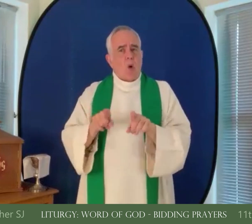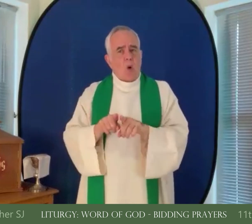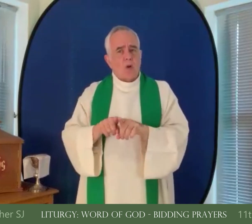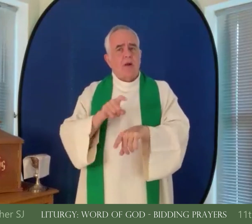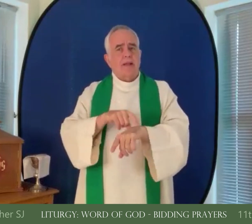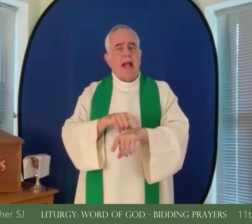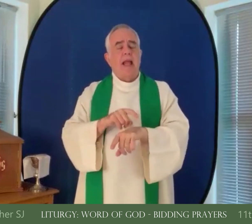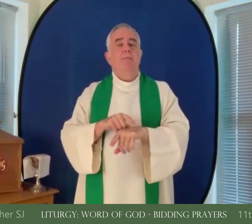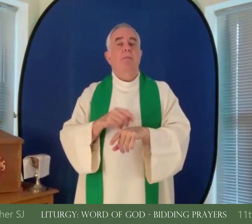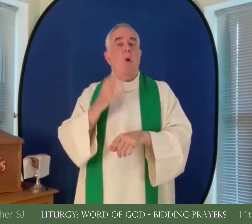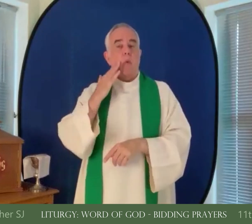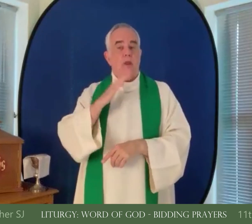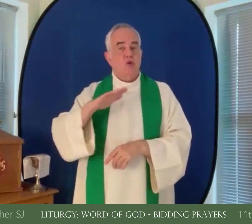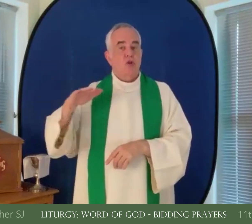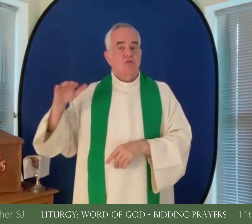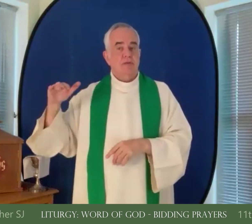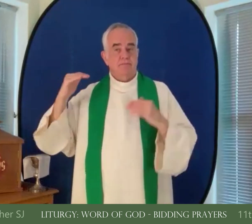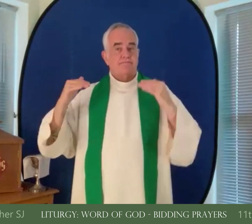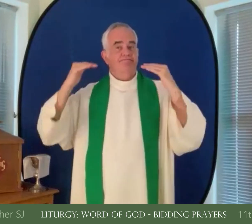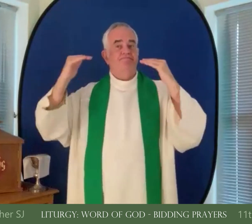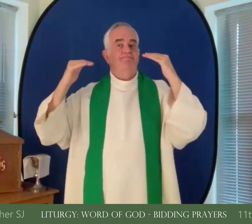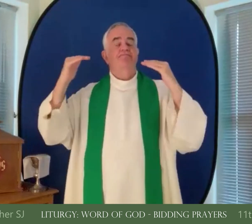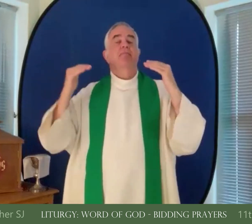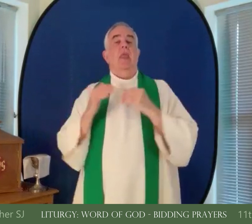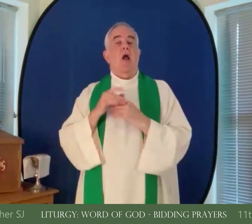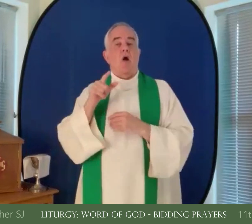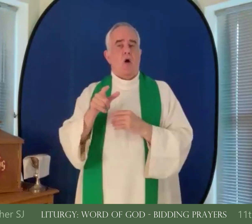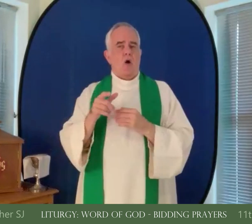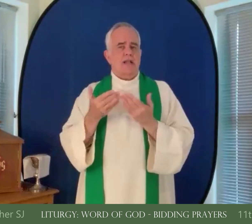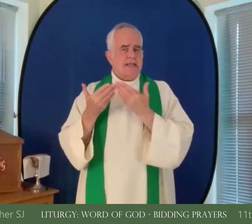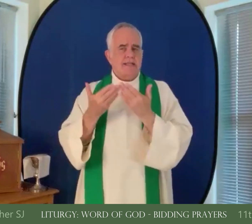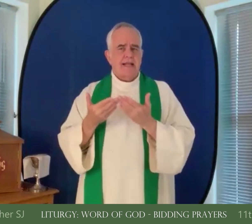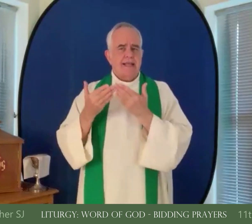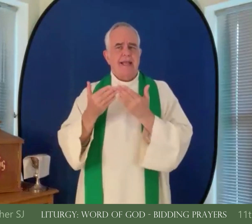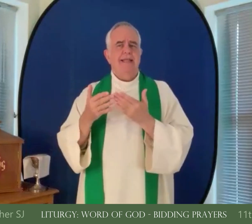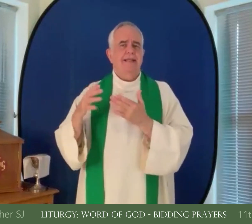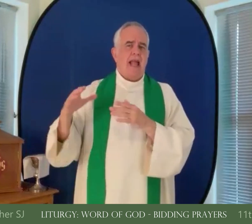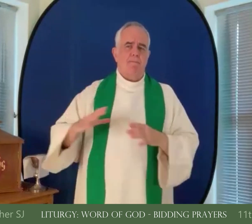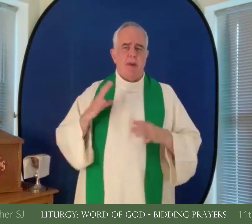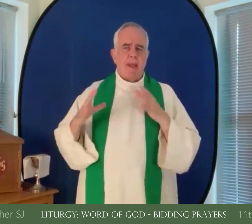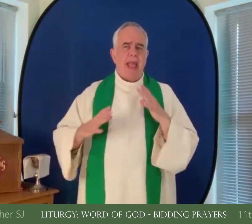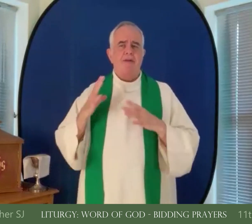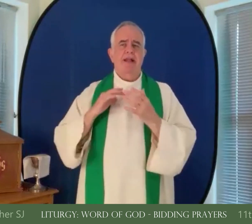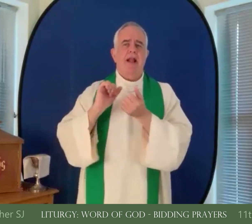Or to a time when children are studying and preparing